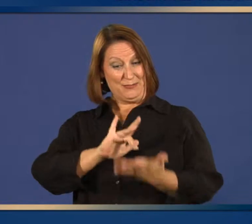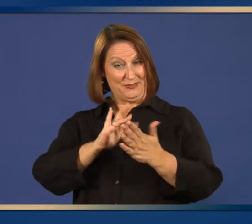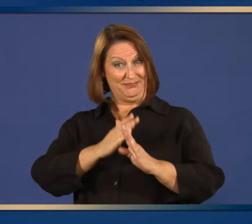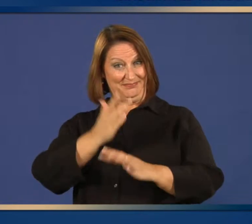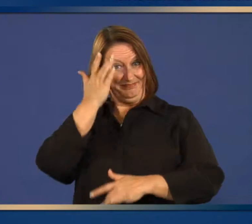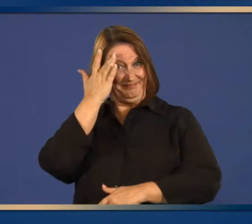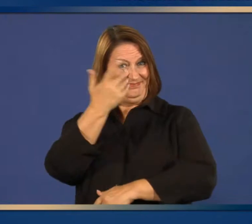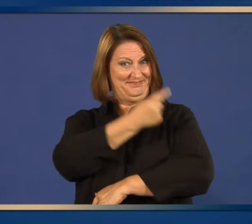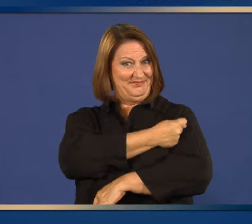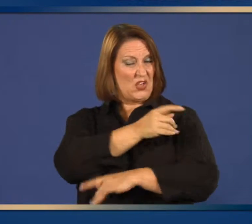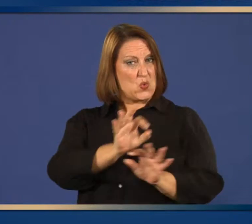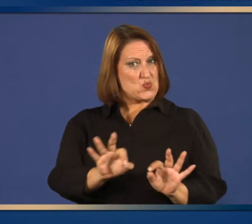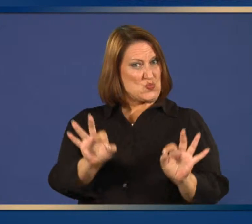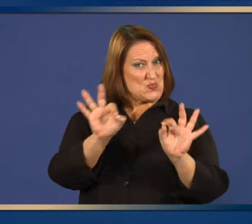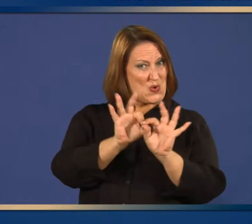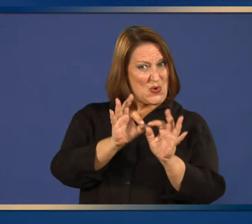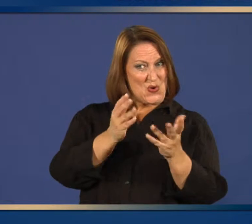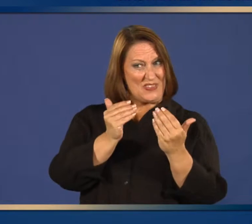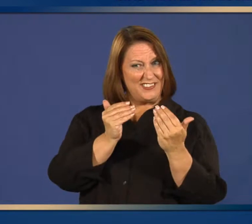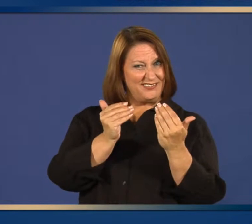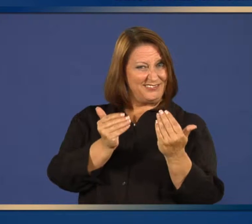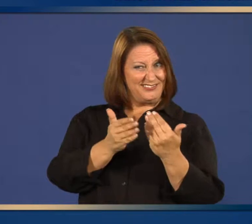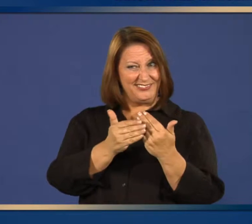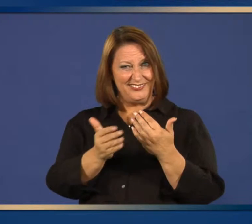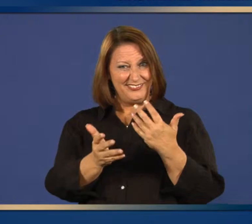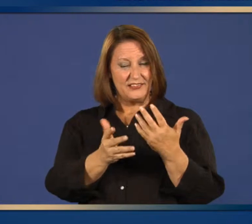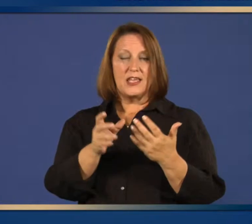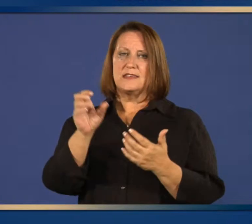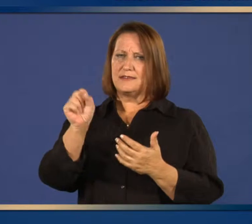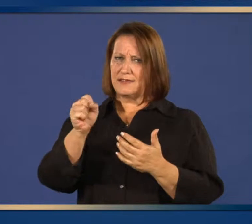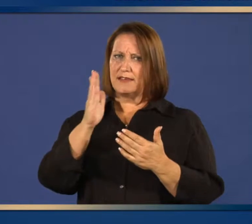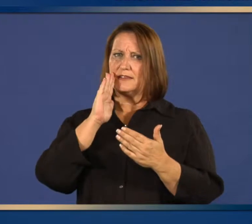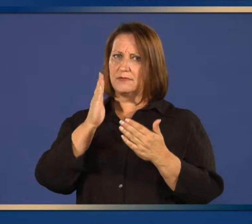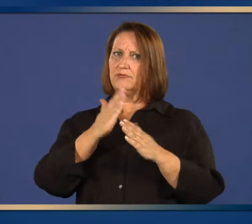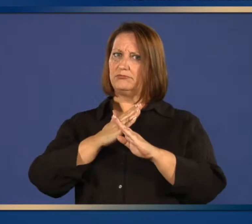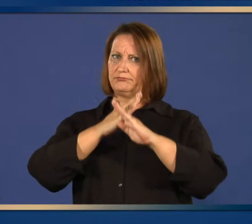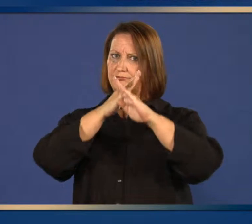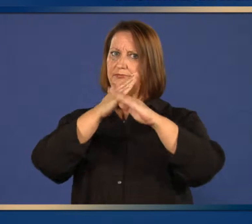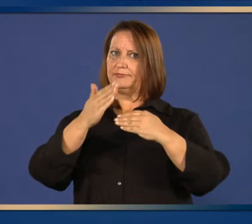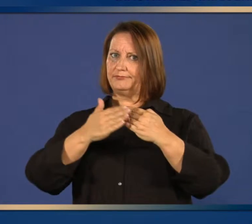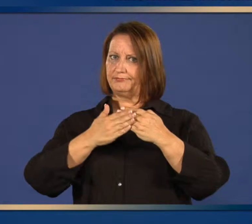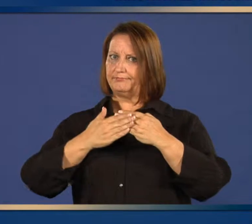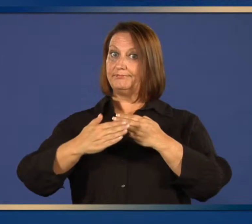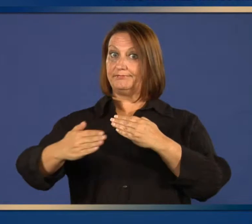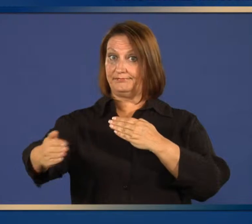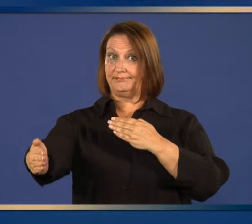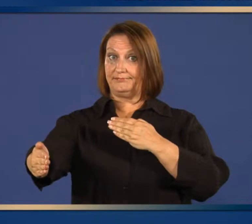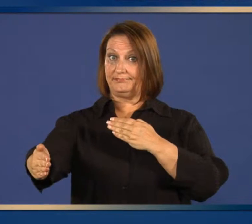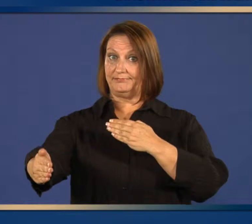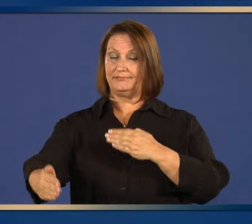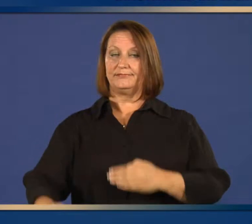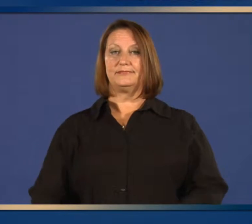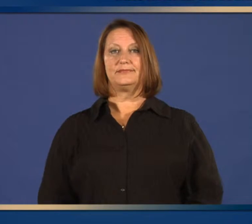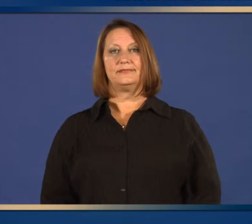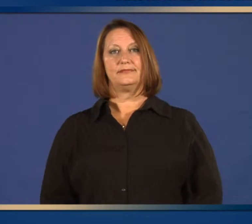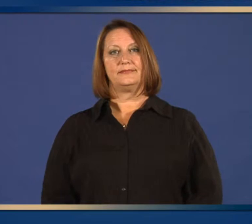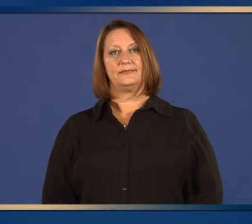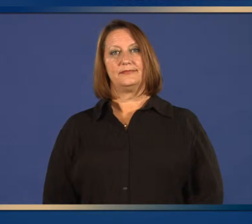Getting vaccinated in December or even later will still be beneficial in most years.